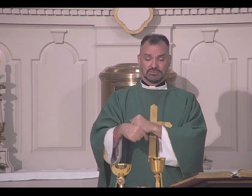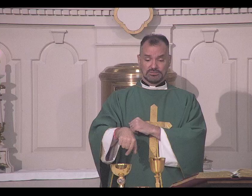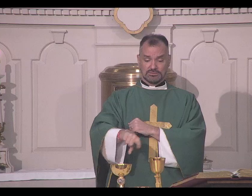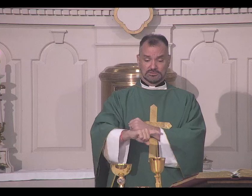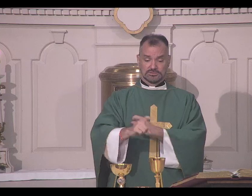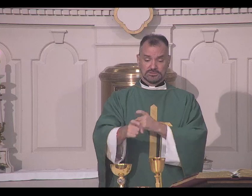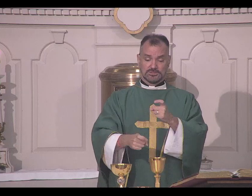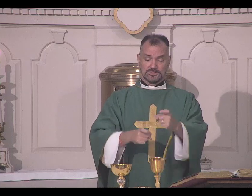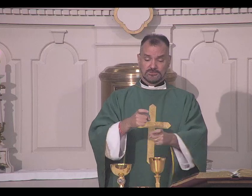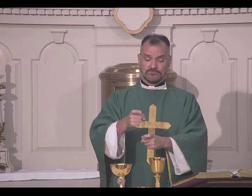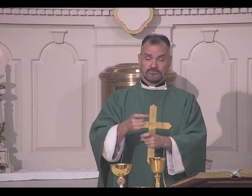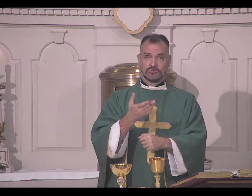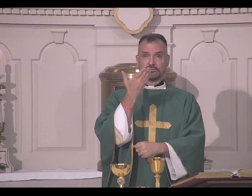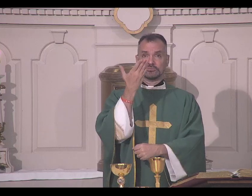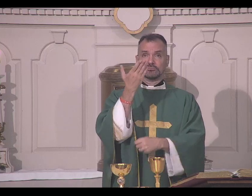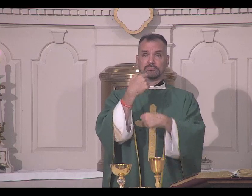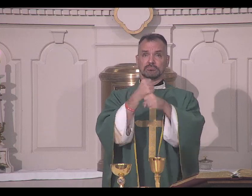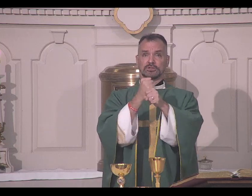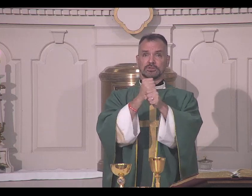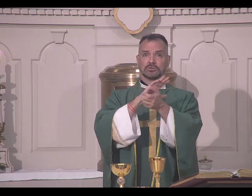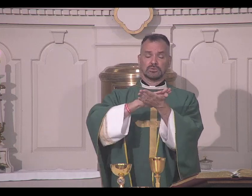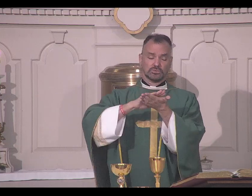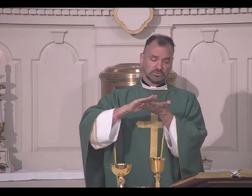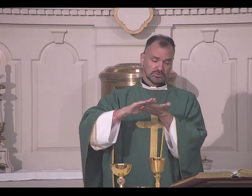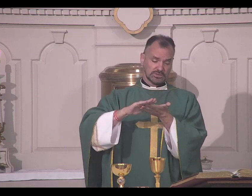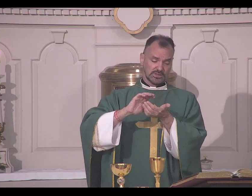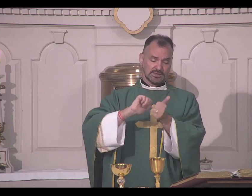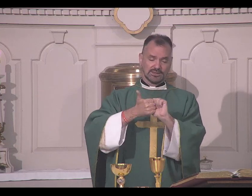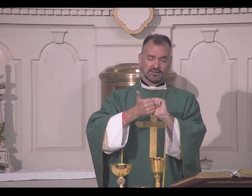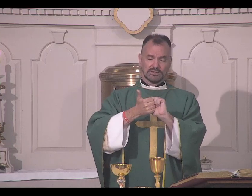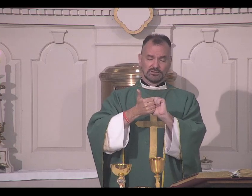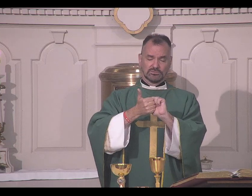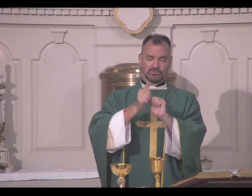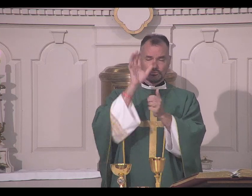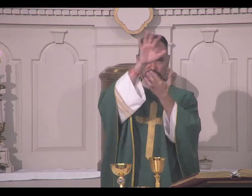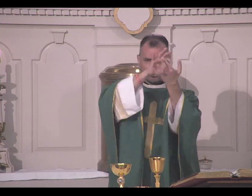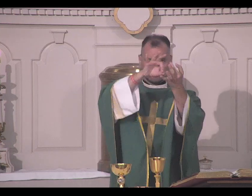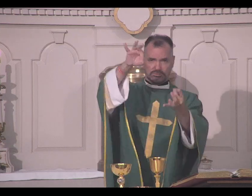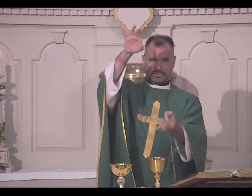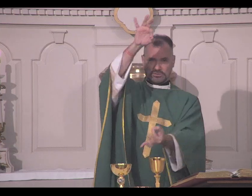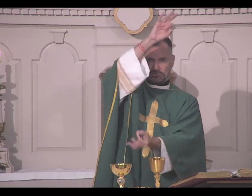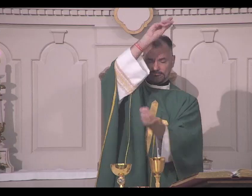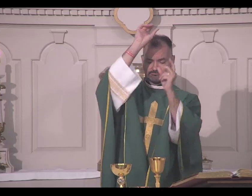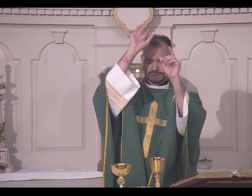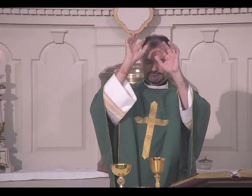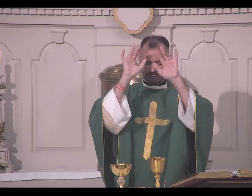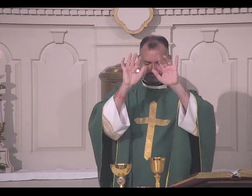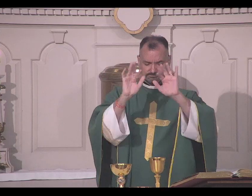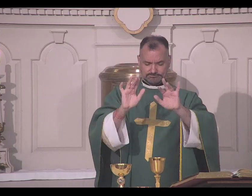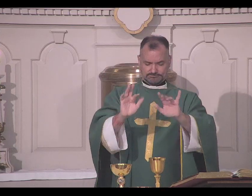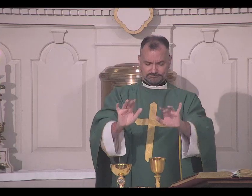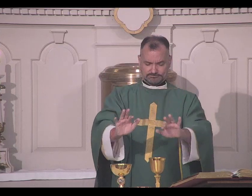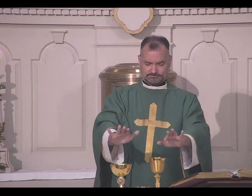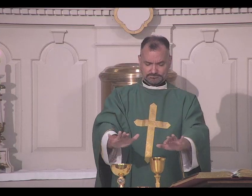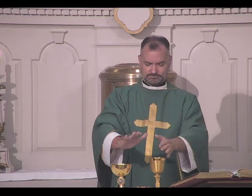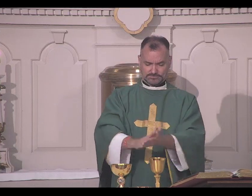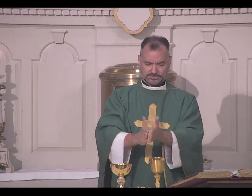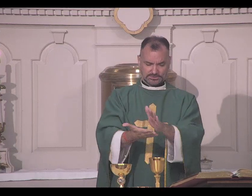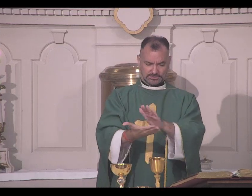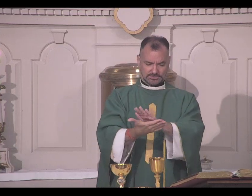by sending down your Spirit upon them like the dewfall, so that they